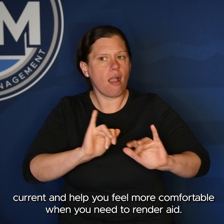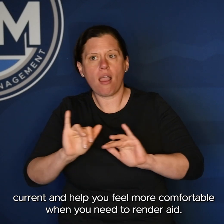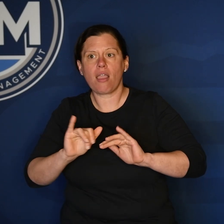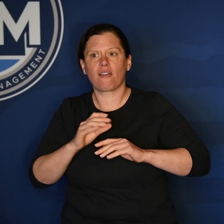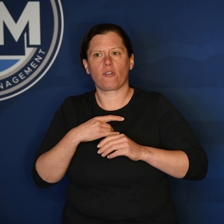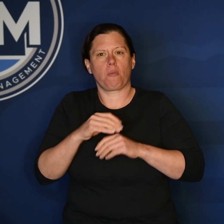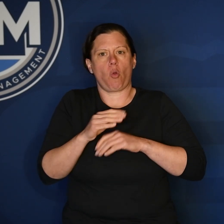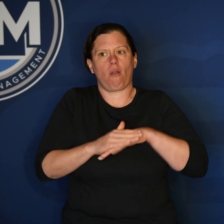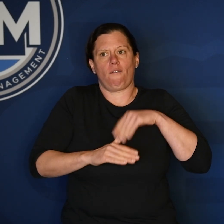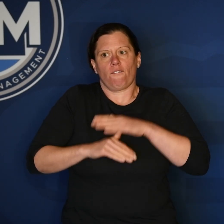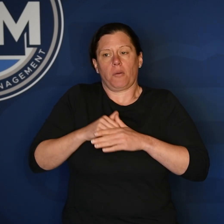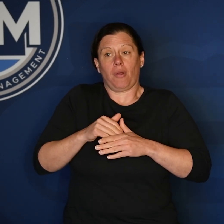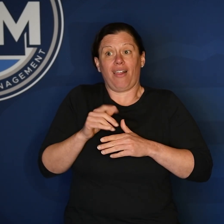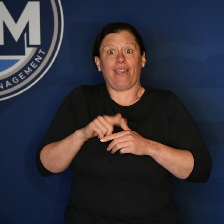aid.